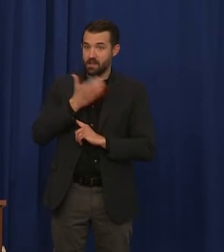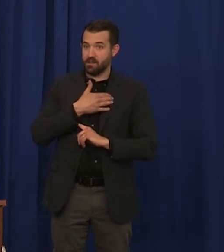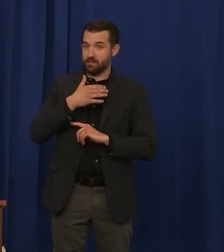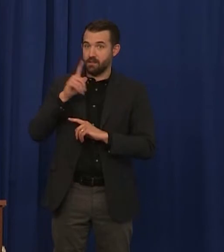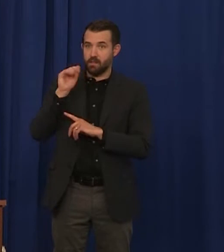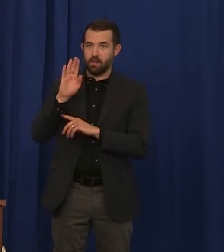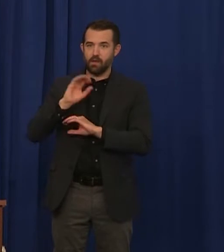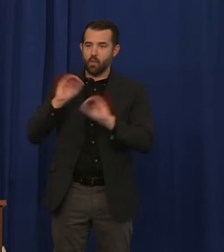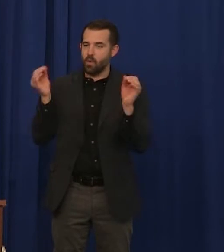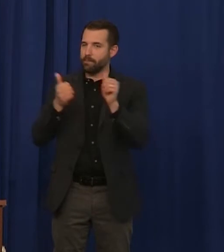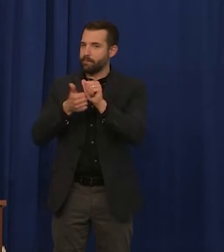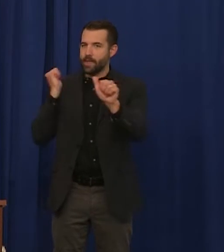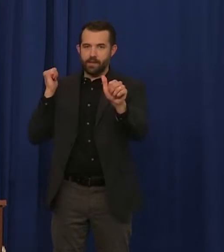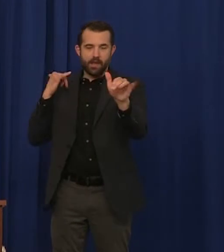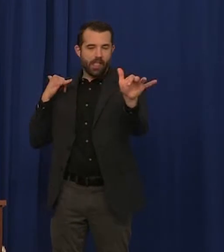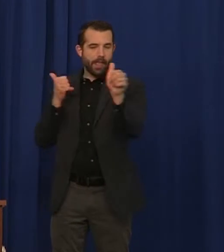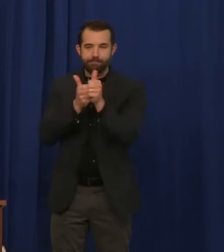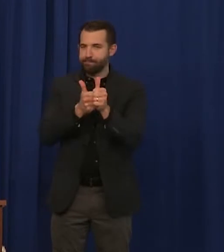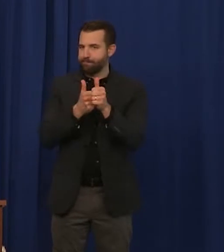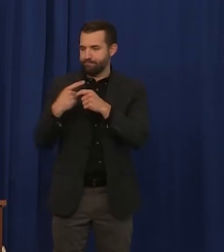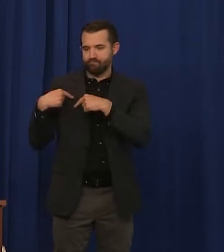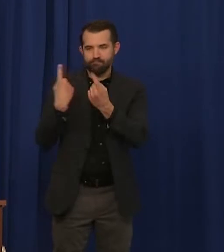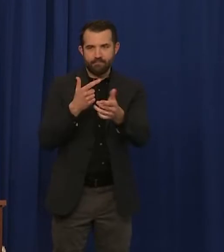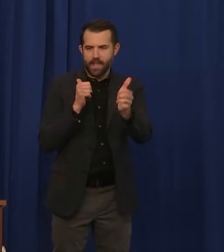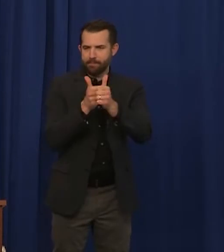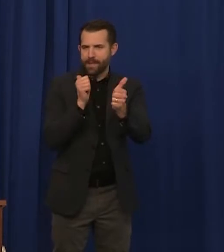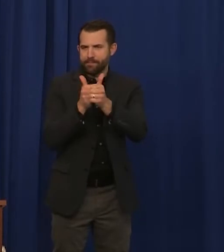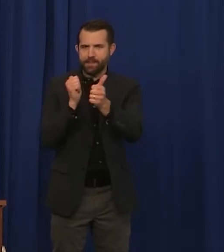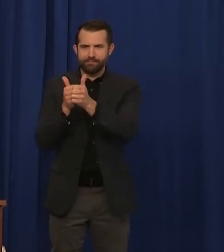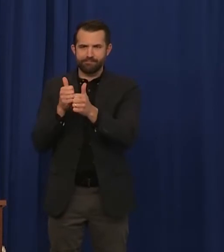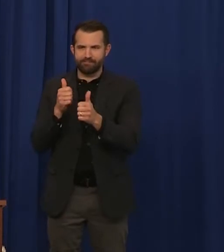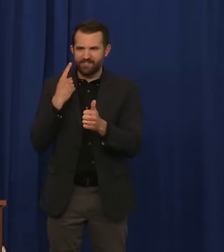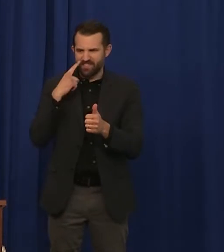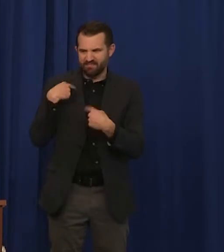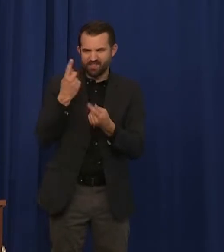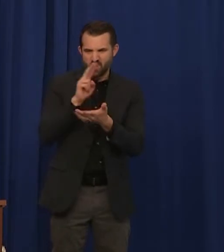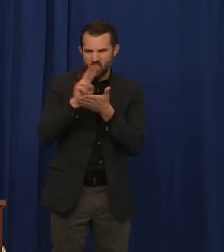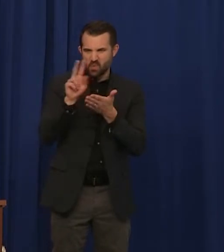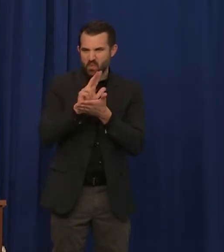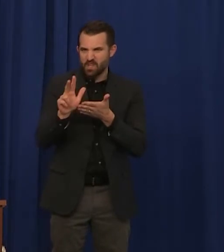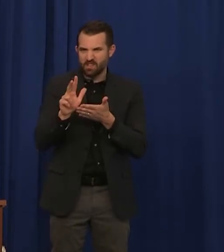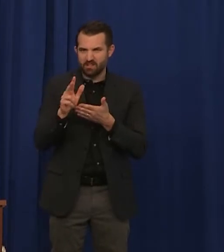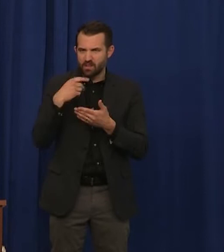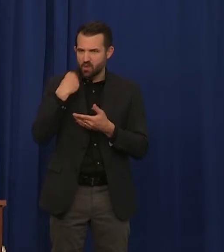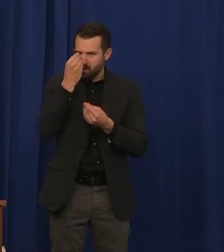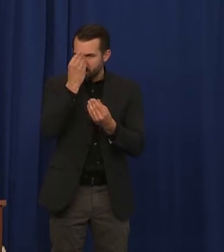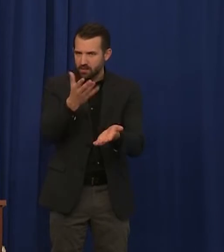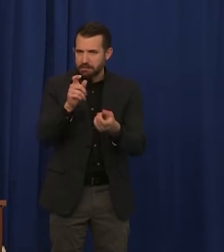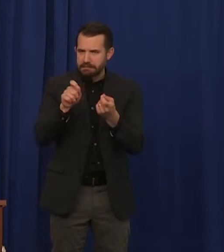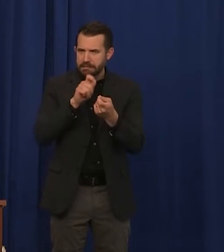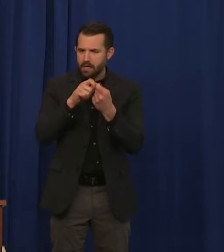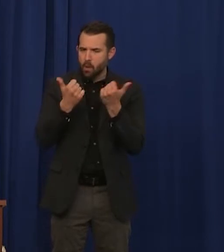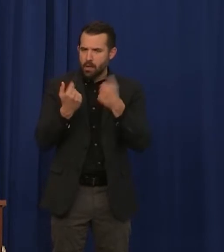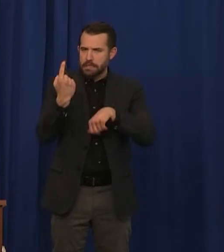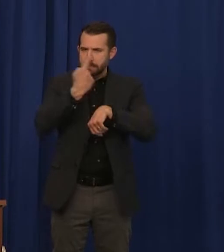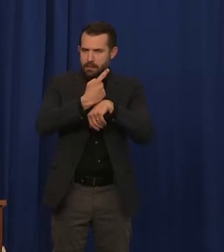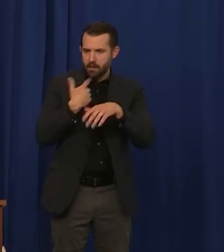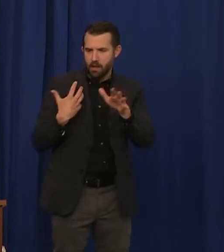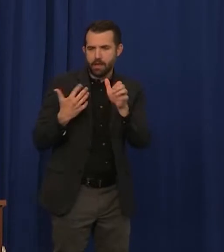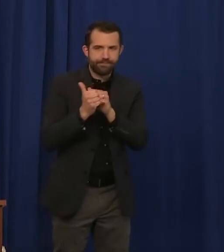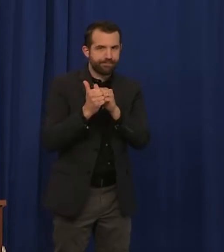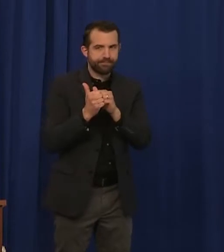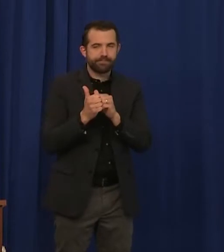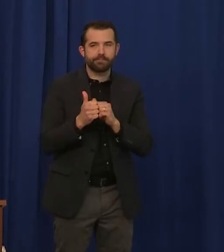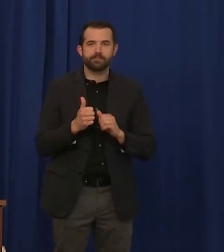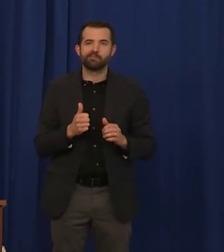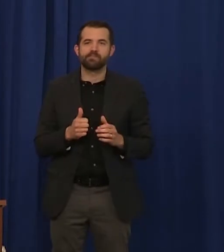there has not been a backlog for several weeks now. We'll get you the exact date as to when that backlog was cleared out, but